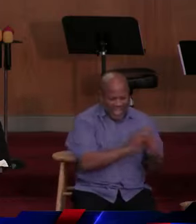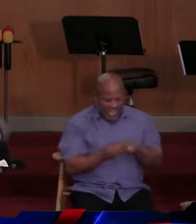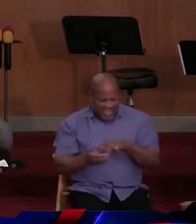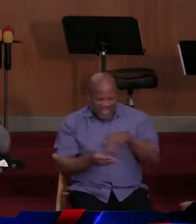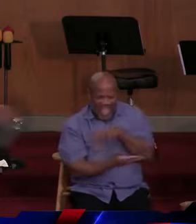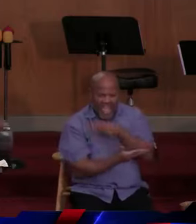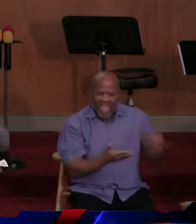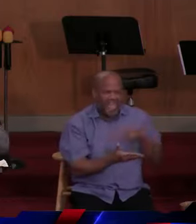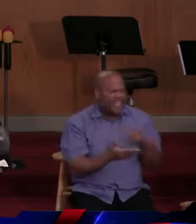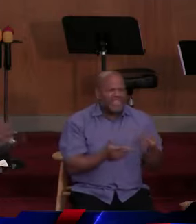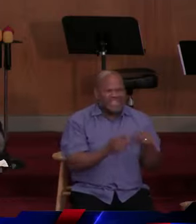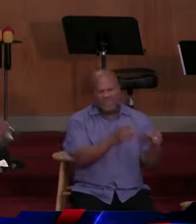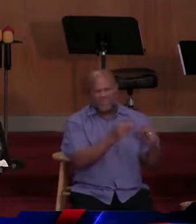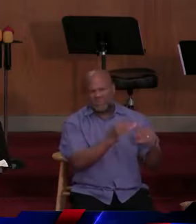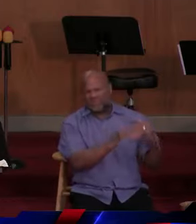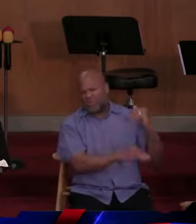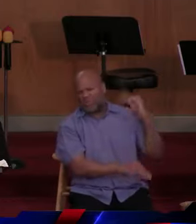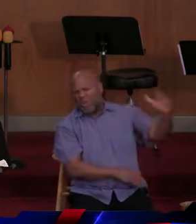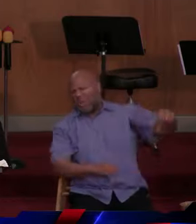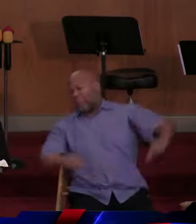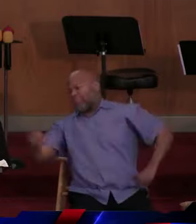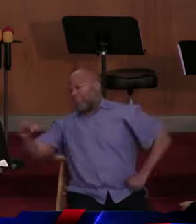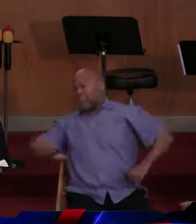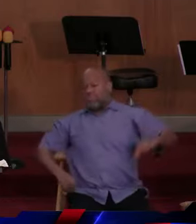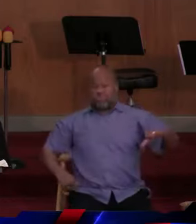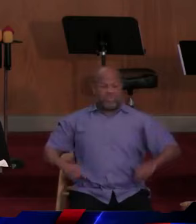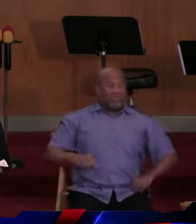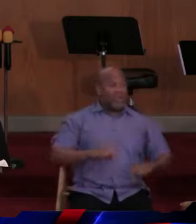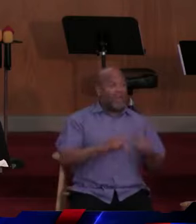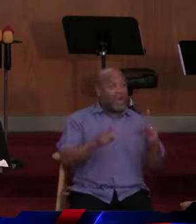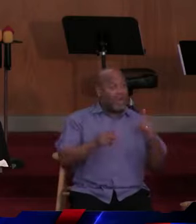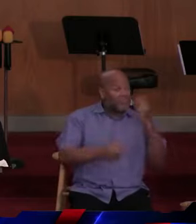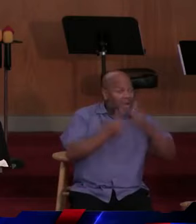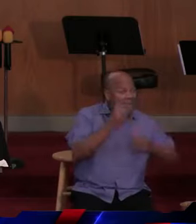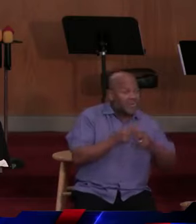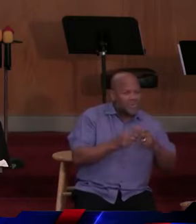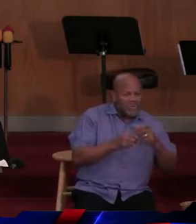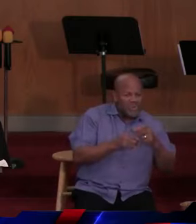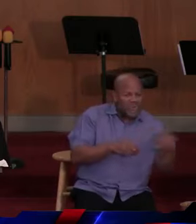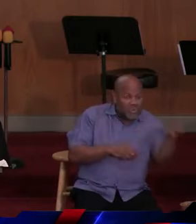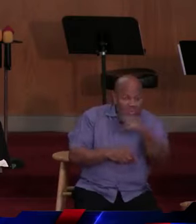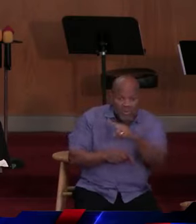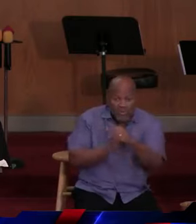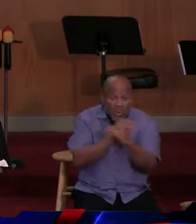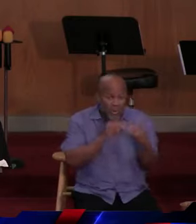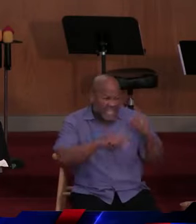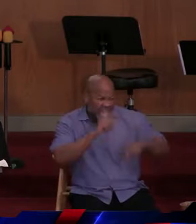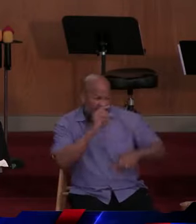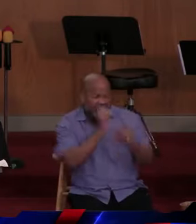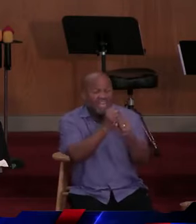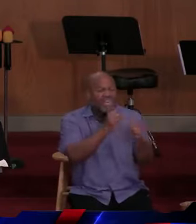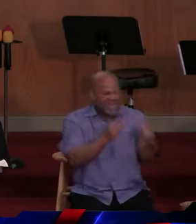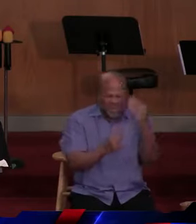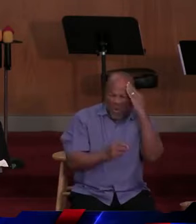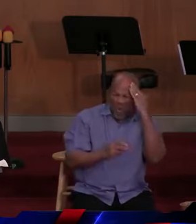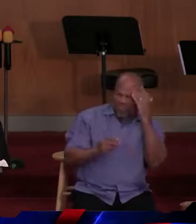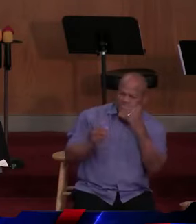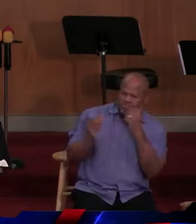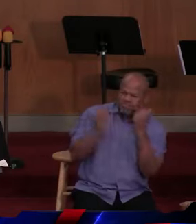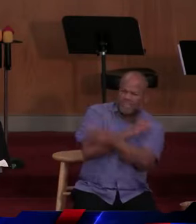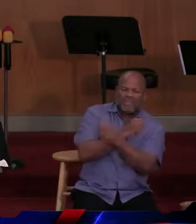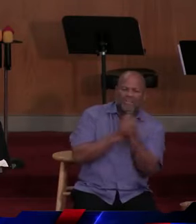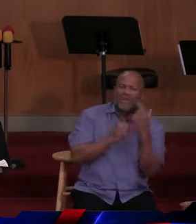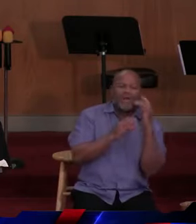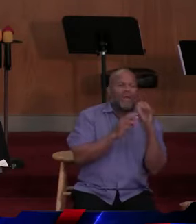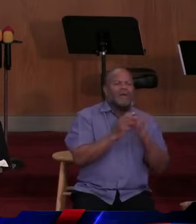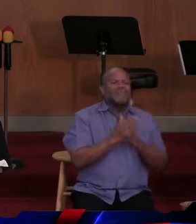And they said he was too braggadocious. The problem was you couldn't catch him, and he knew he got you, and he was about to score,